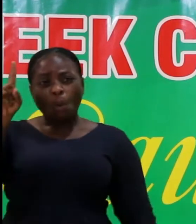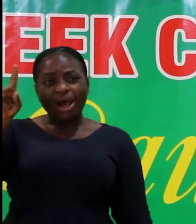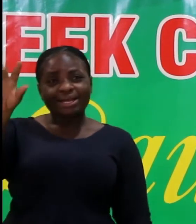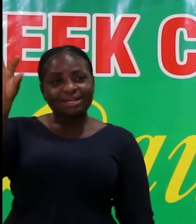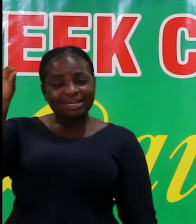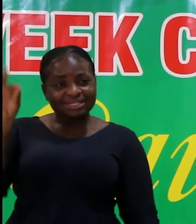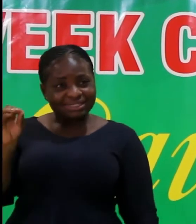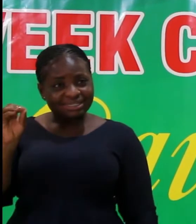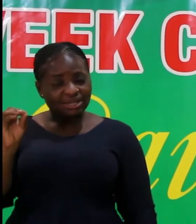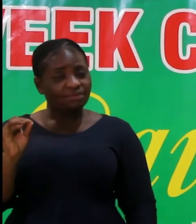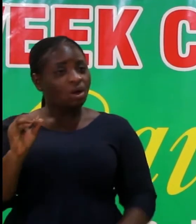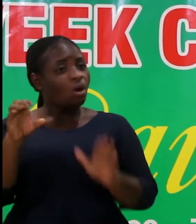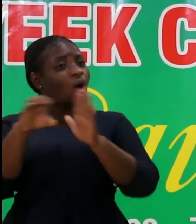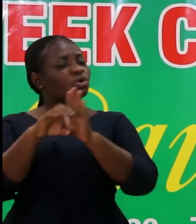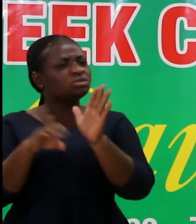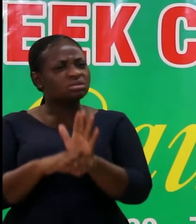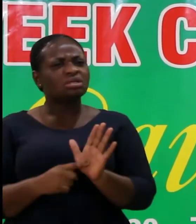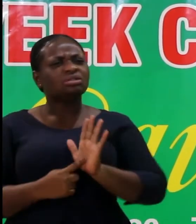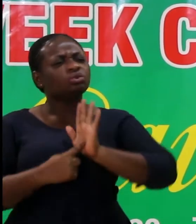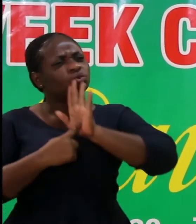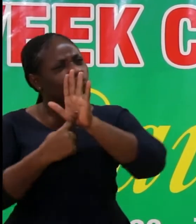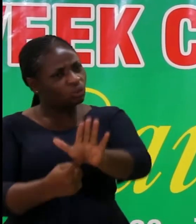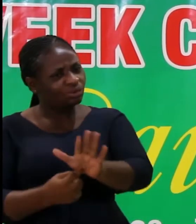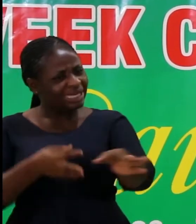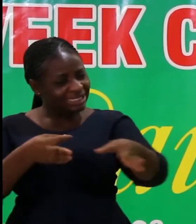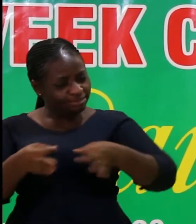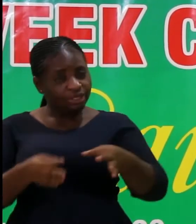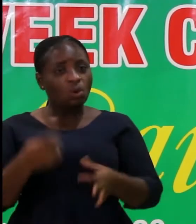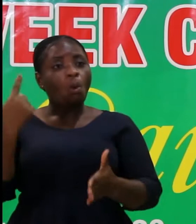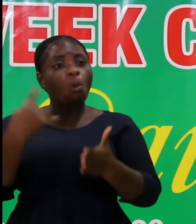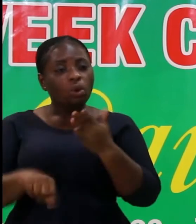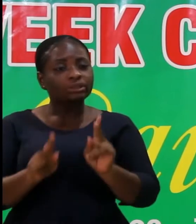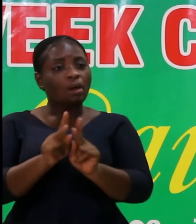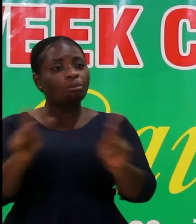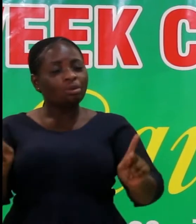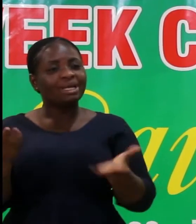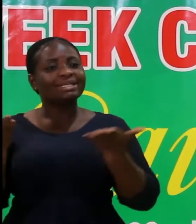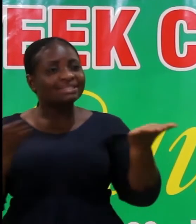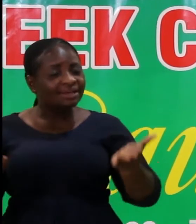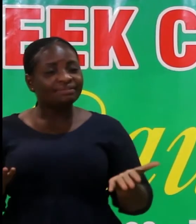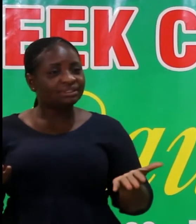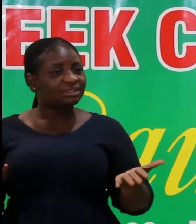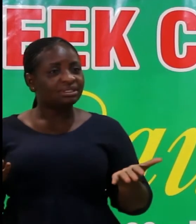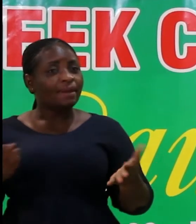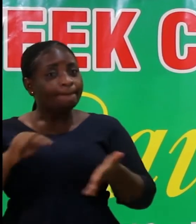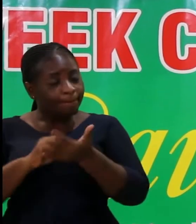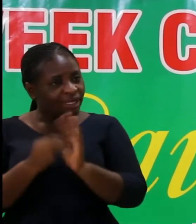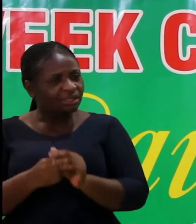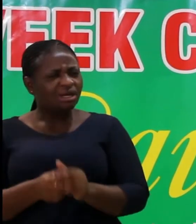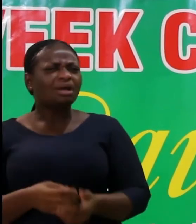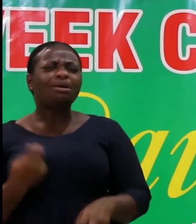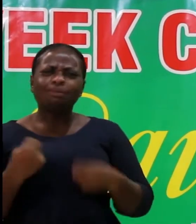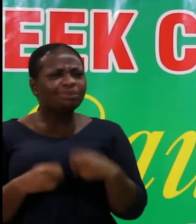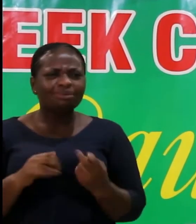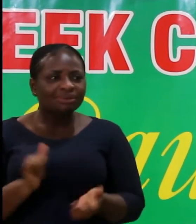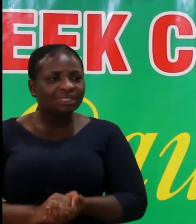Liu eko piemu ewa Ghana Civil Service akache. Na Ghana Civil Service enafi ensenchrofu akambumwa. Samri omo